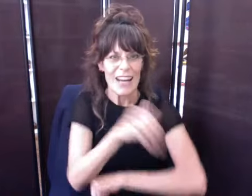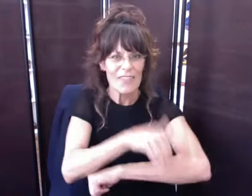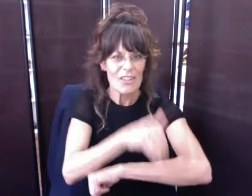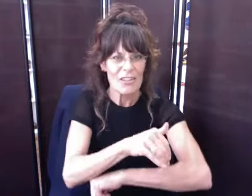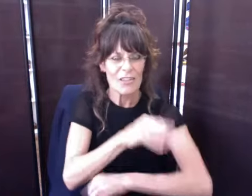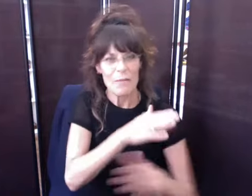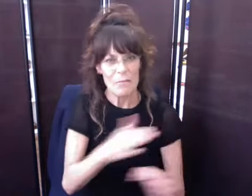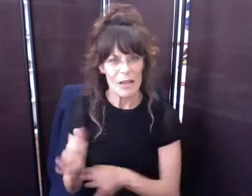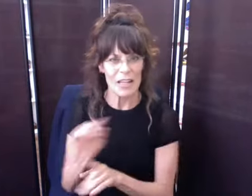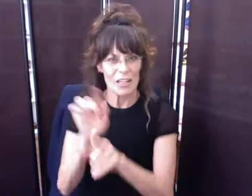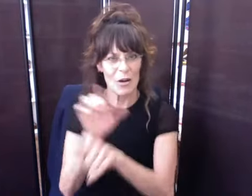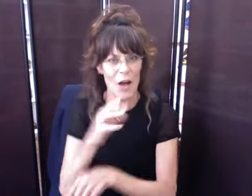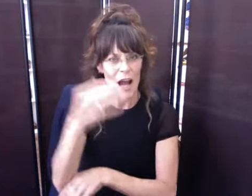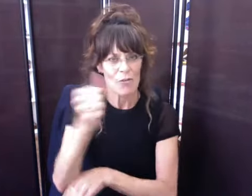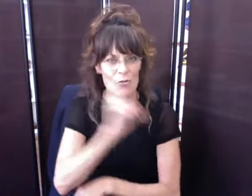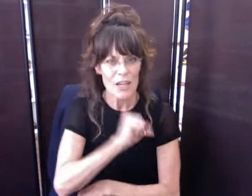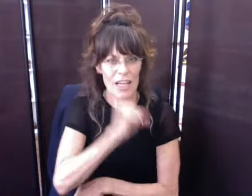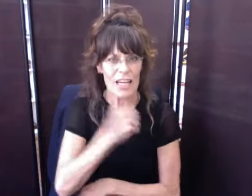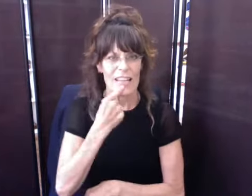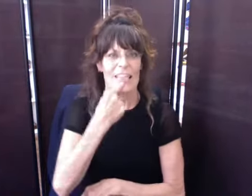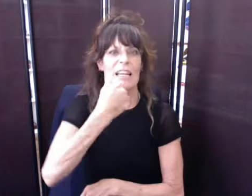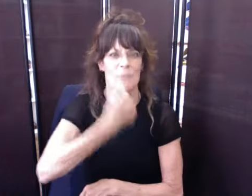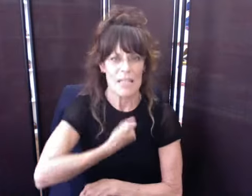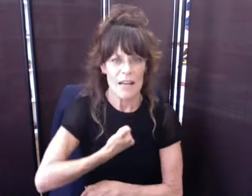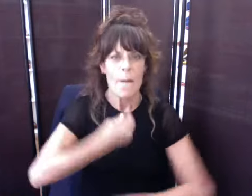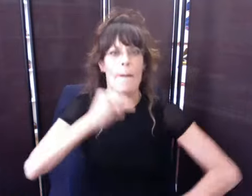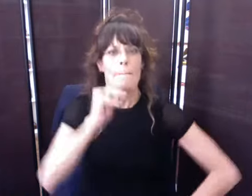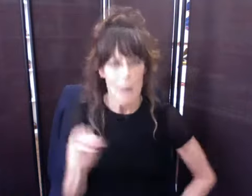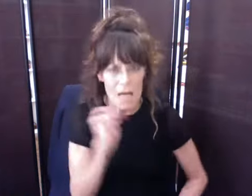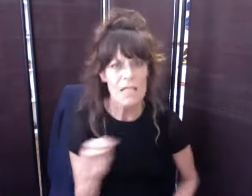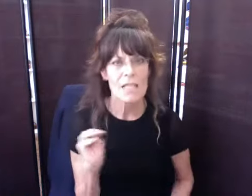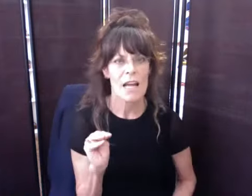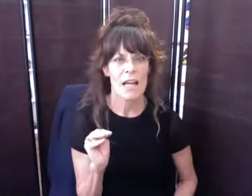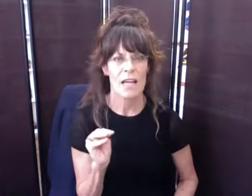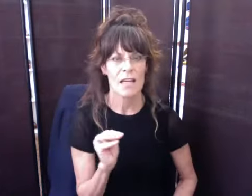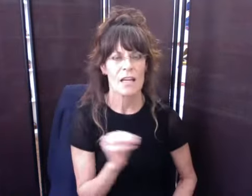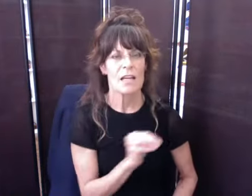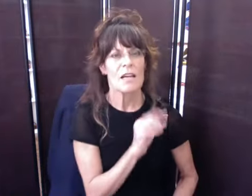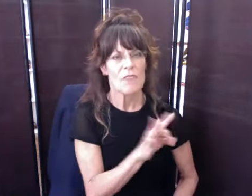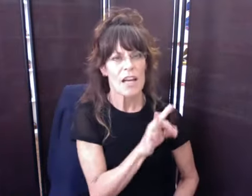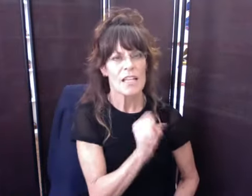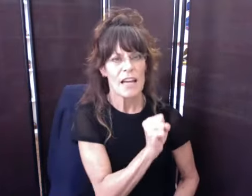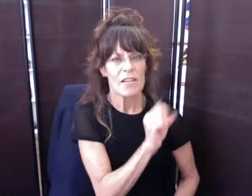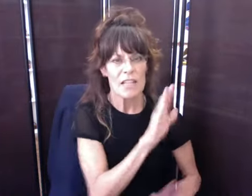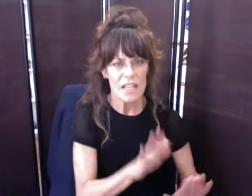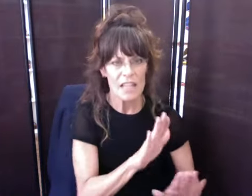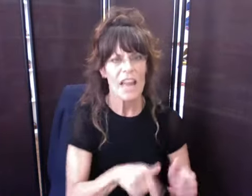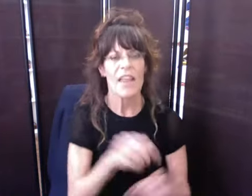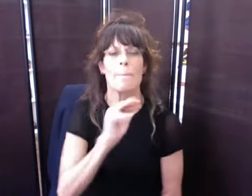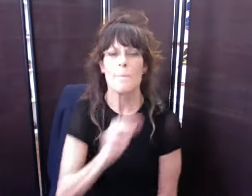right? And I'll say, Monday, I'm going to get through the weekend. And then Monday, man, I'm going to be at work on time. I'm going to